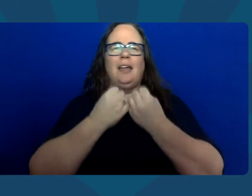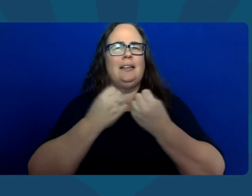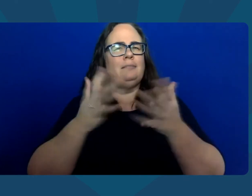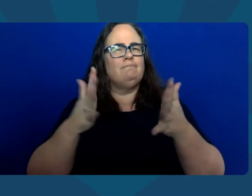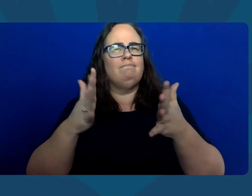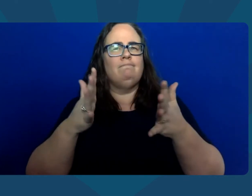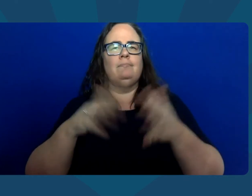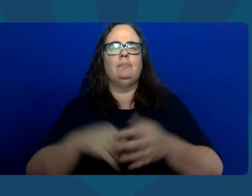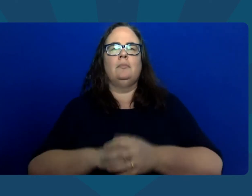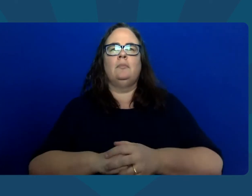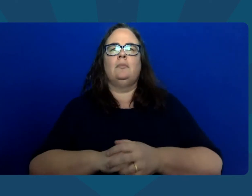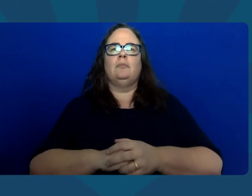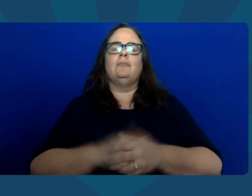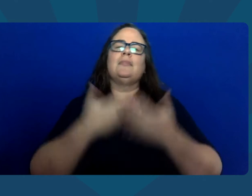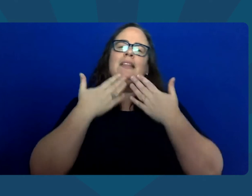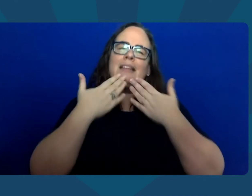in our society.